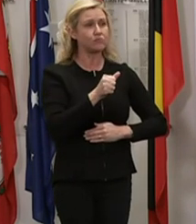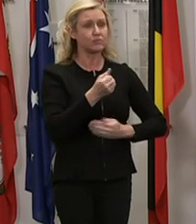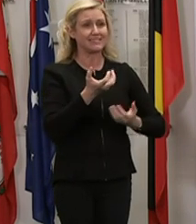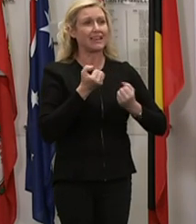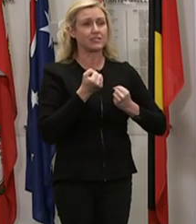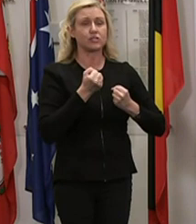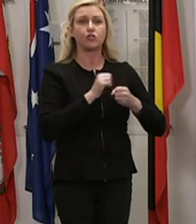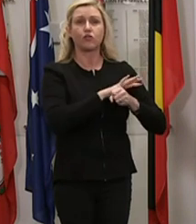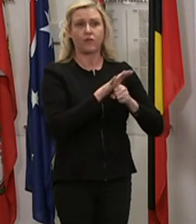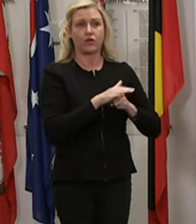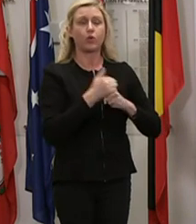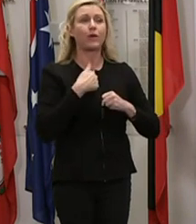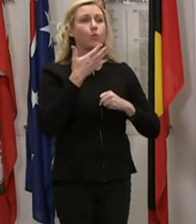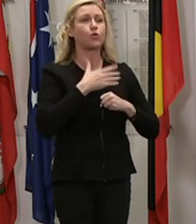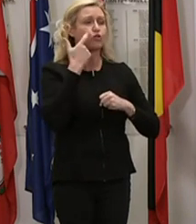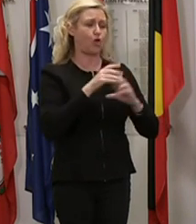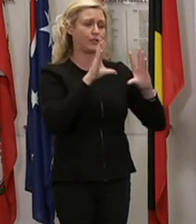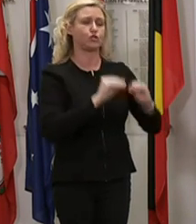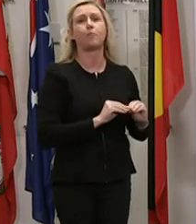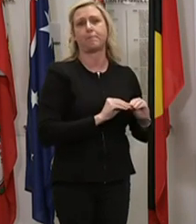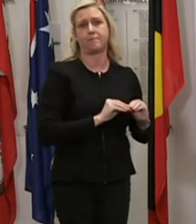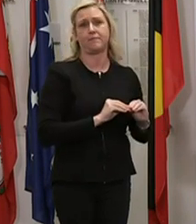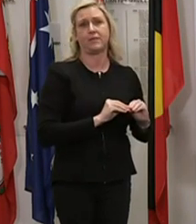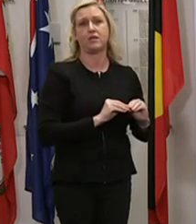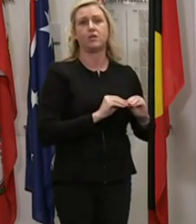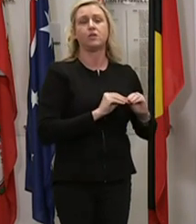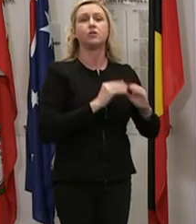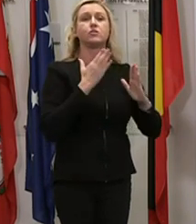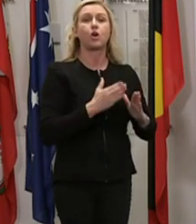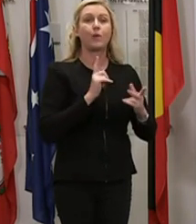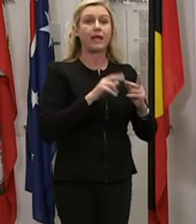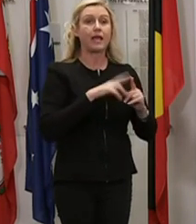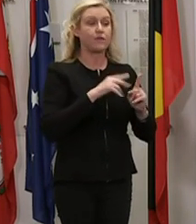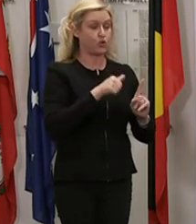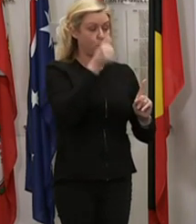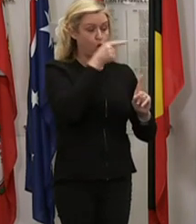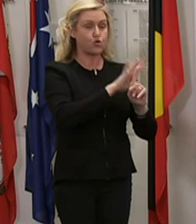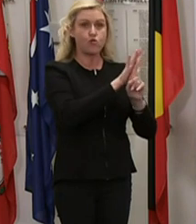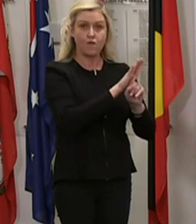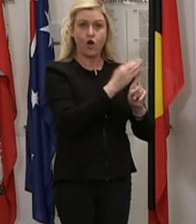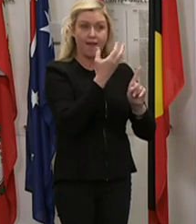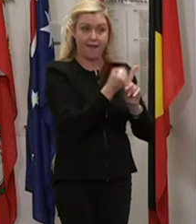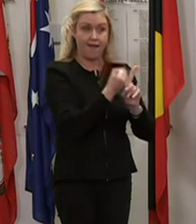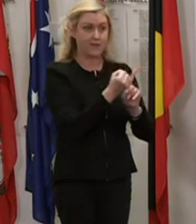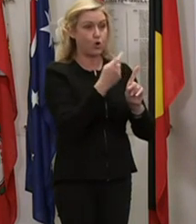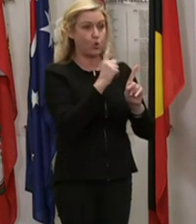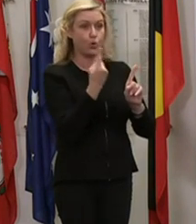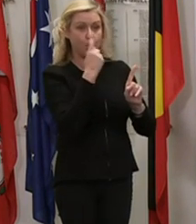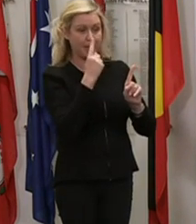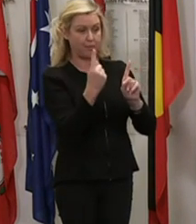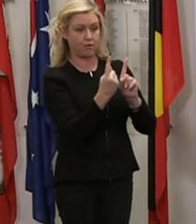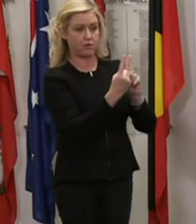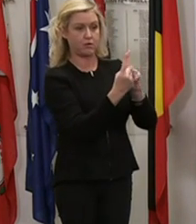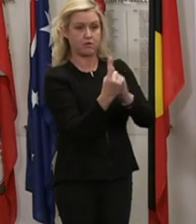to stop those chains of transmission in the community. So this is consistent. Close contacts have always been required to be